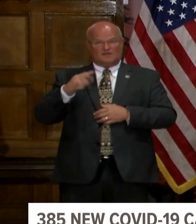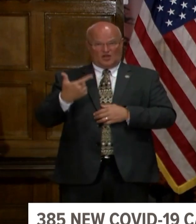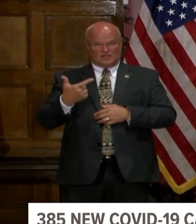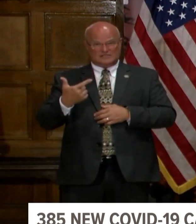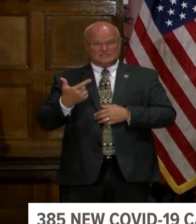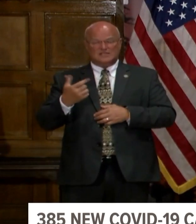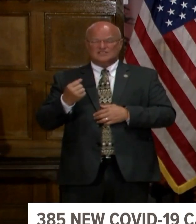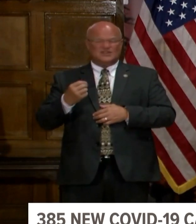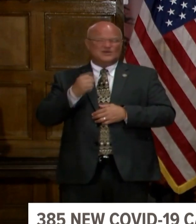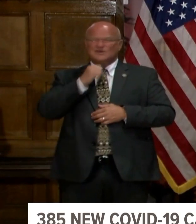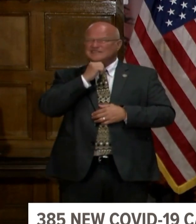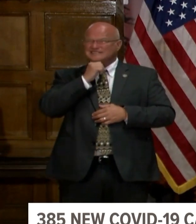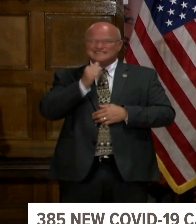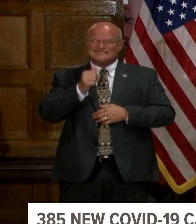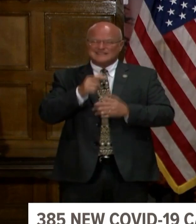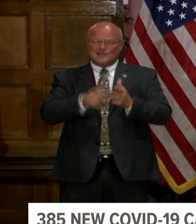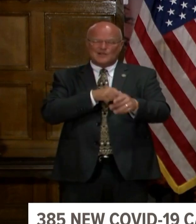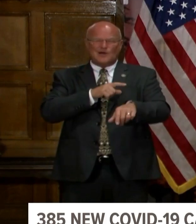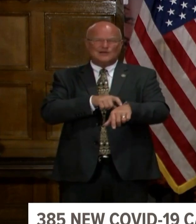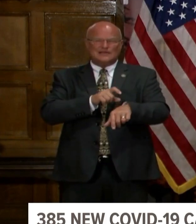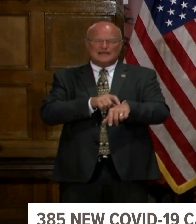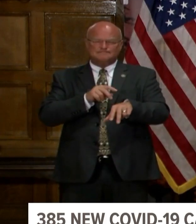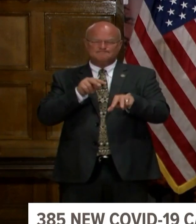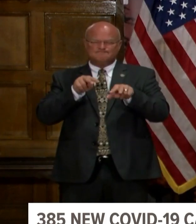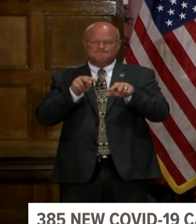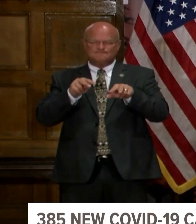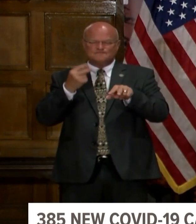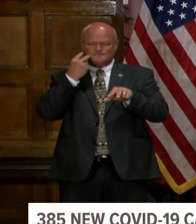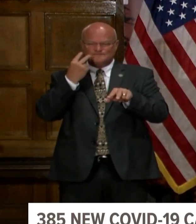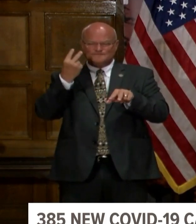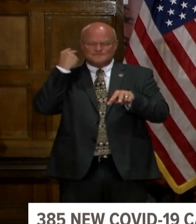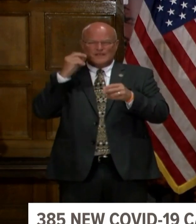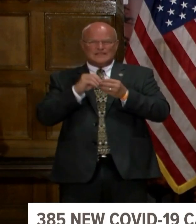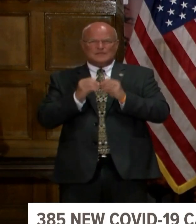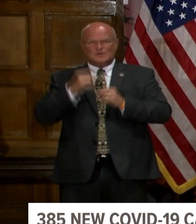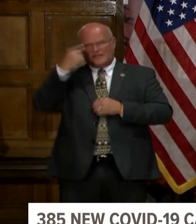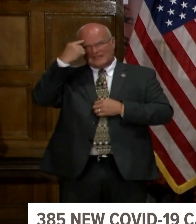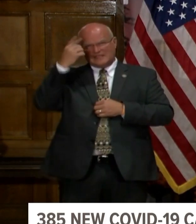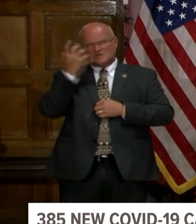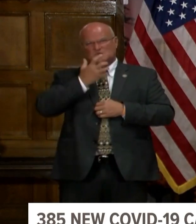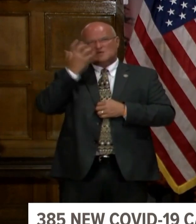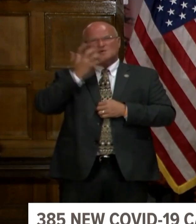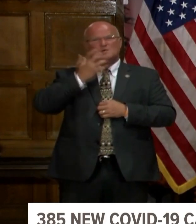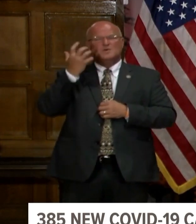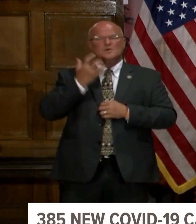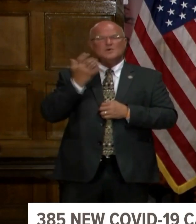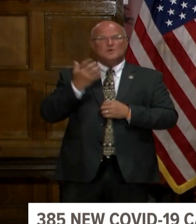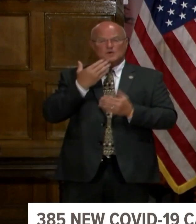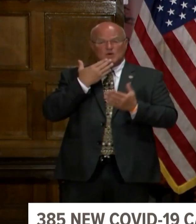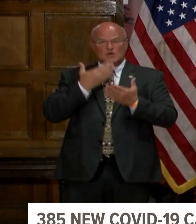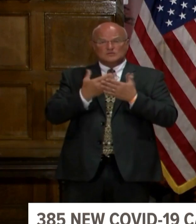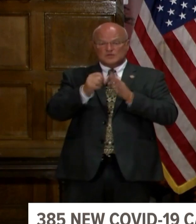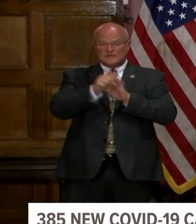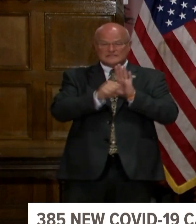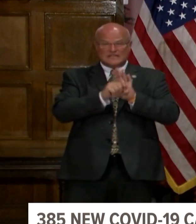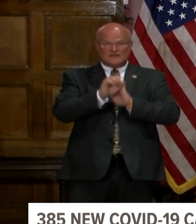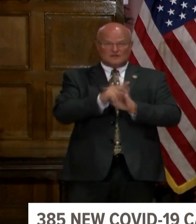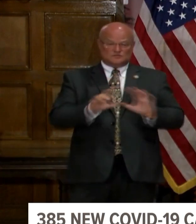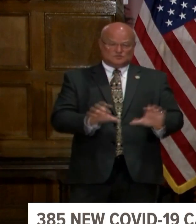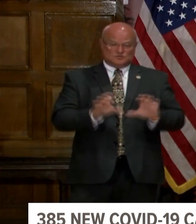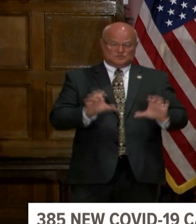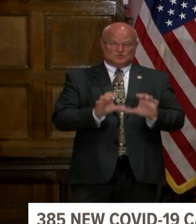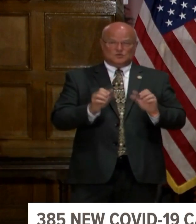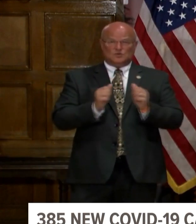So it doesn't take too long to start reflecting on these numbers, thinking, hey, as good as the state of Arkansas is doing